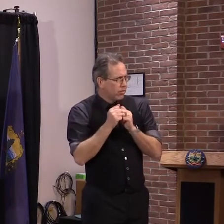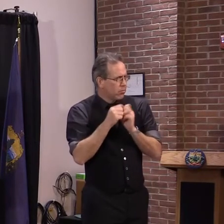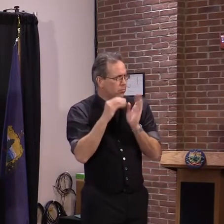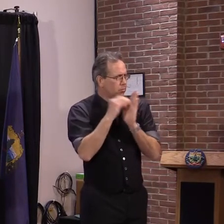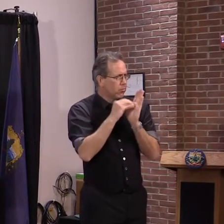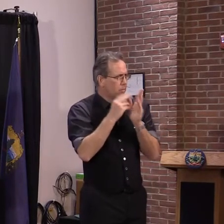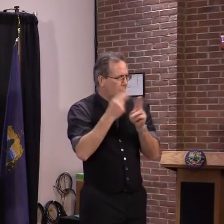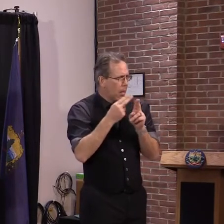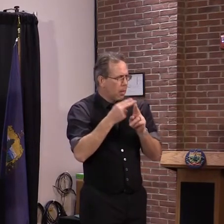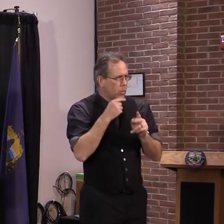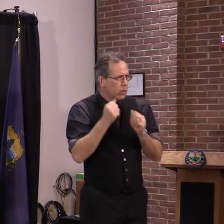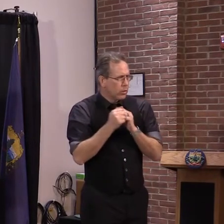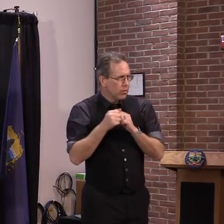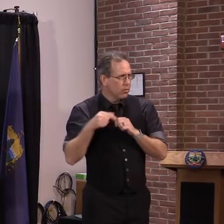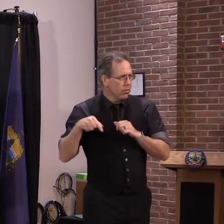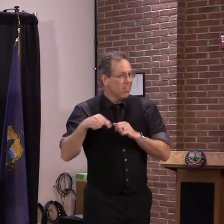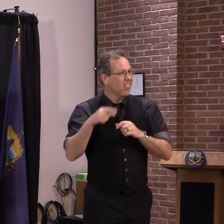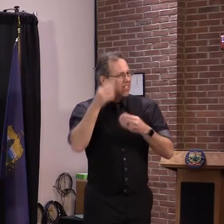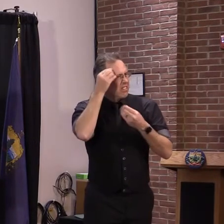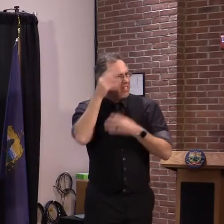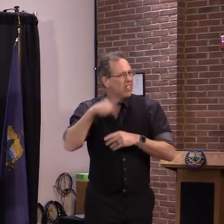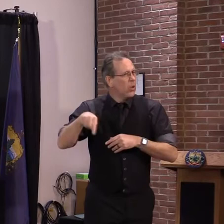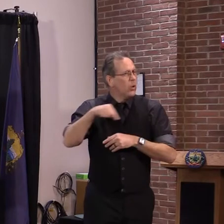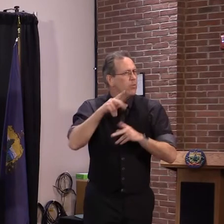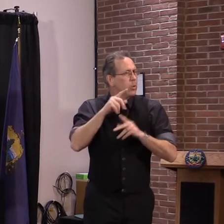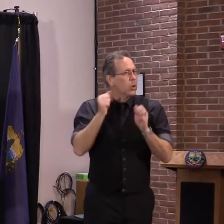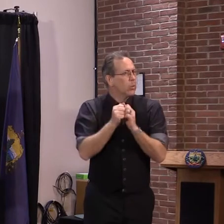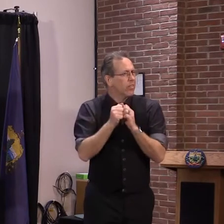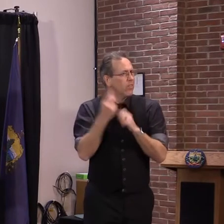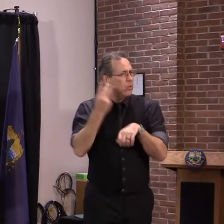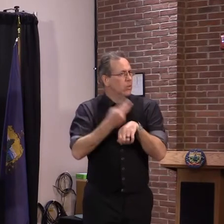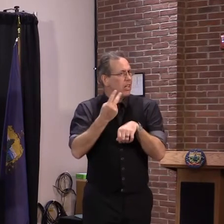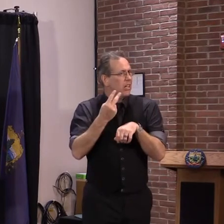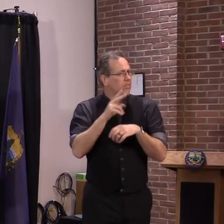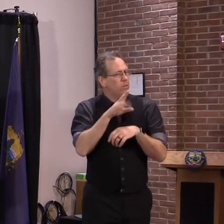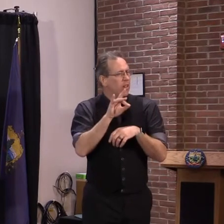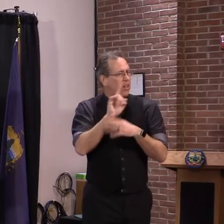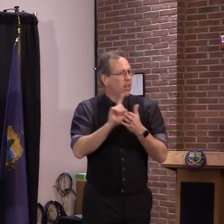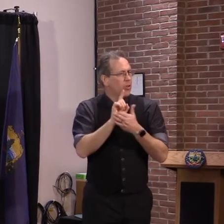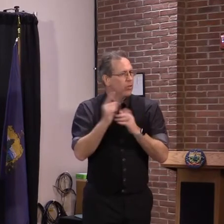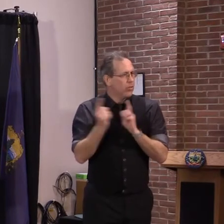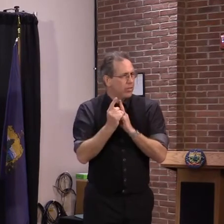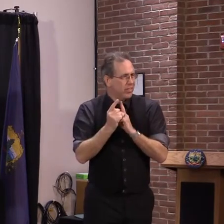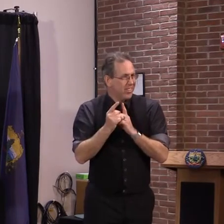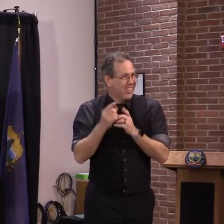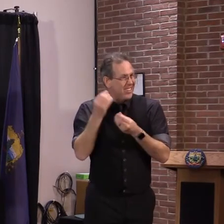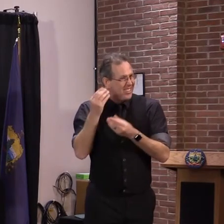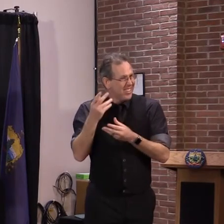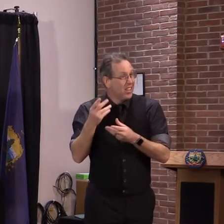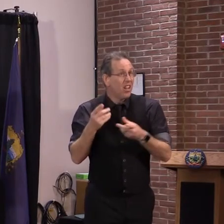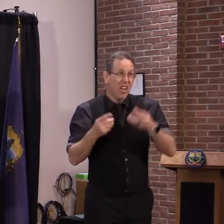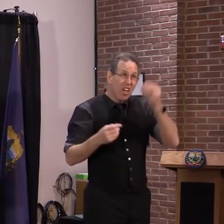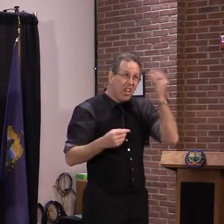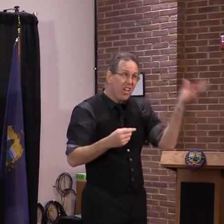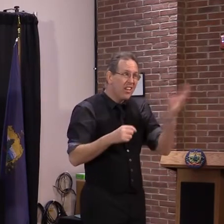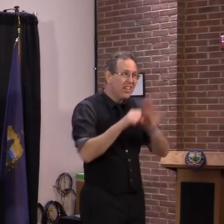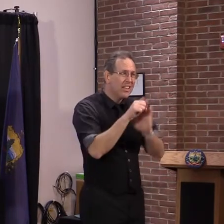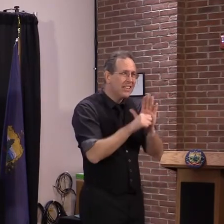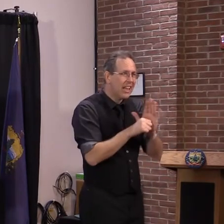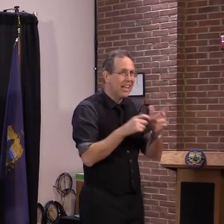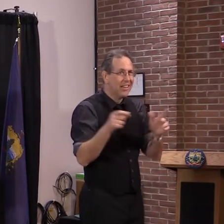to inform those individuals very early, much earlier than any contact tracing workforce could possibly